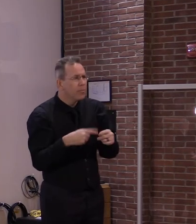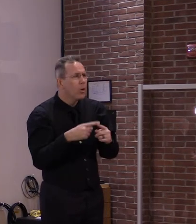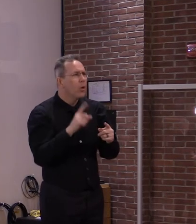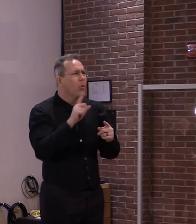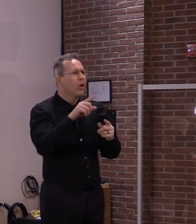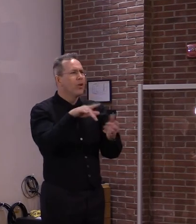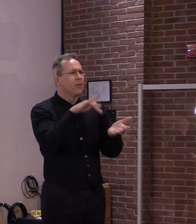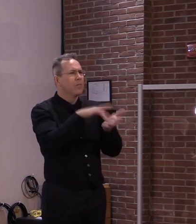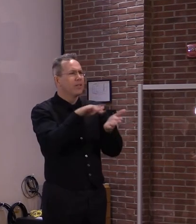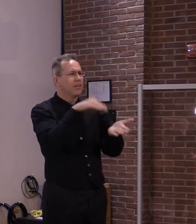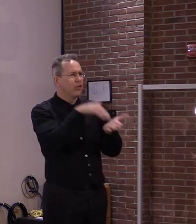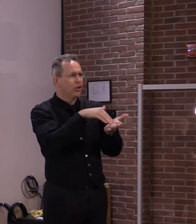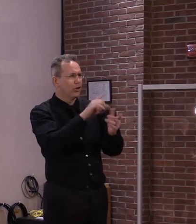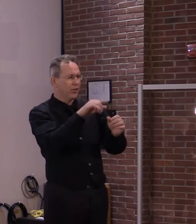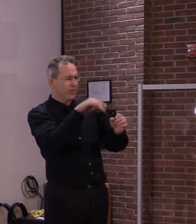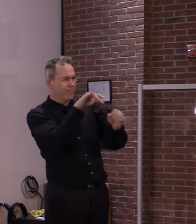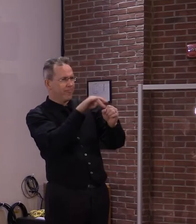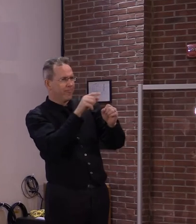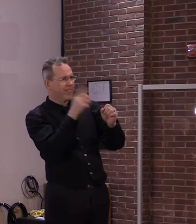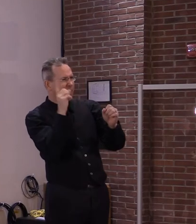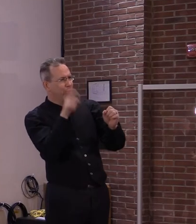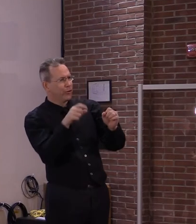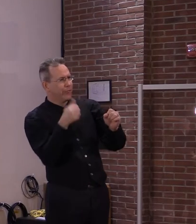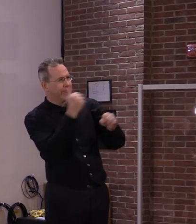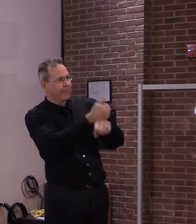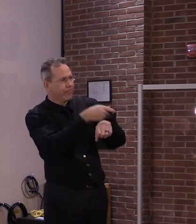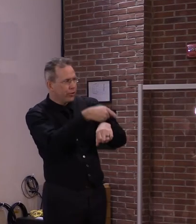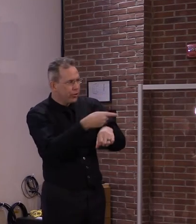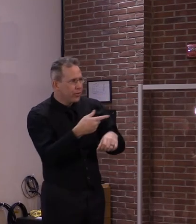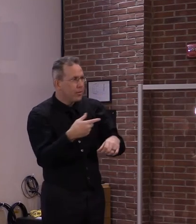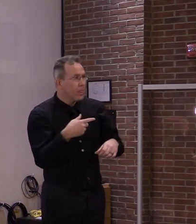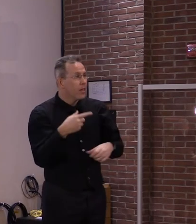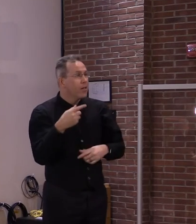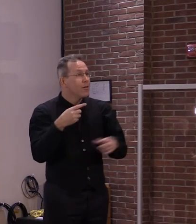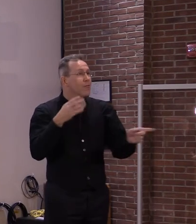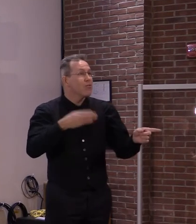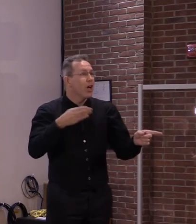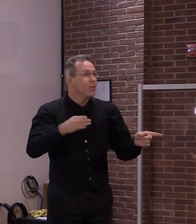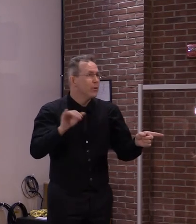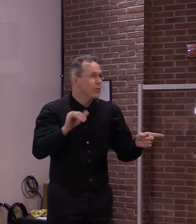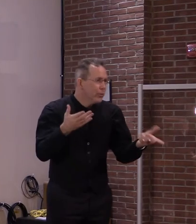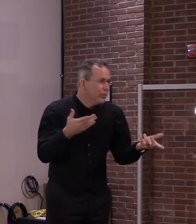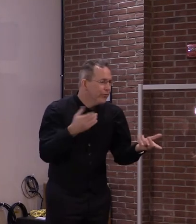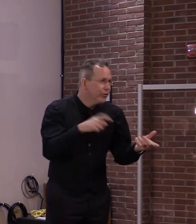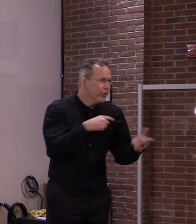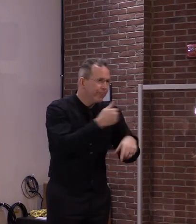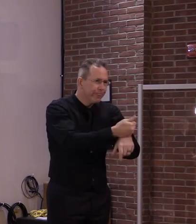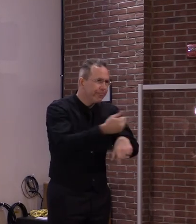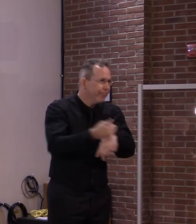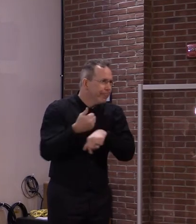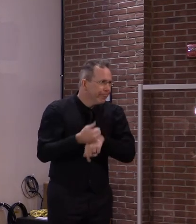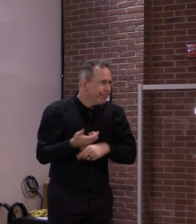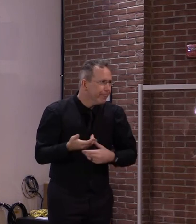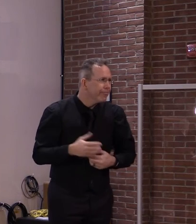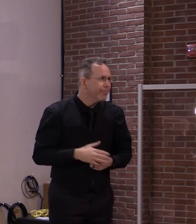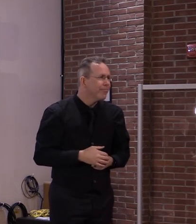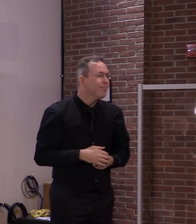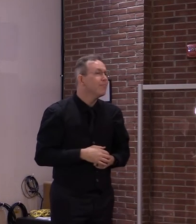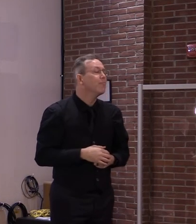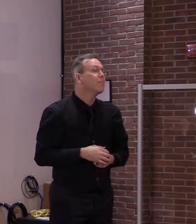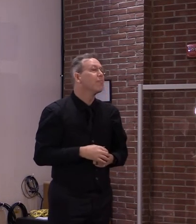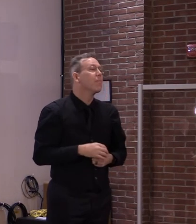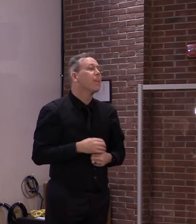obviously and i guess burn burton um but the the situation we do is look uh every